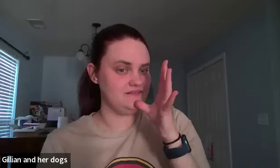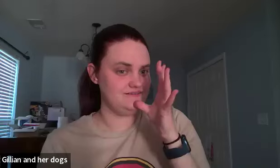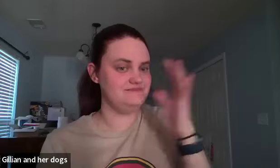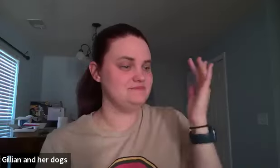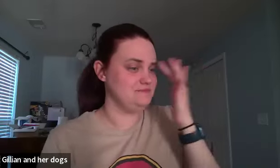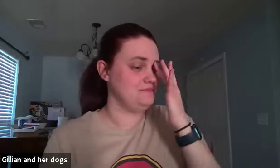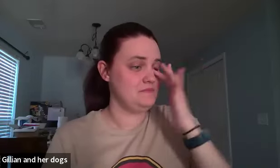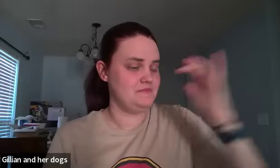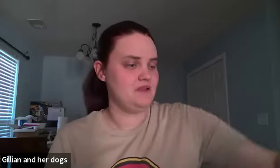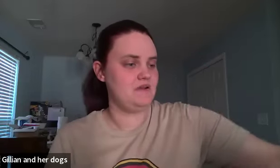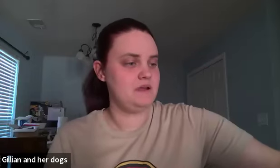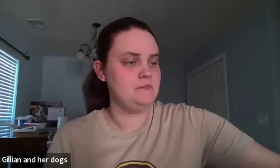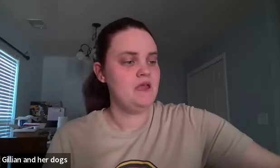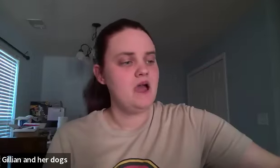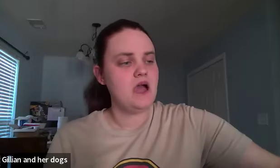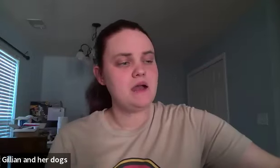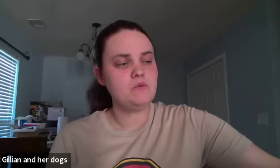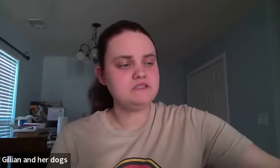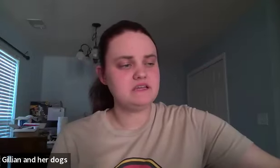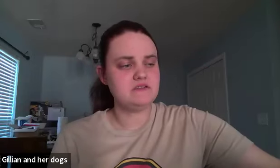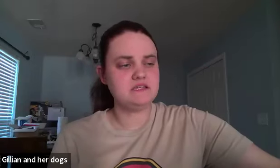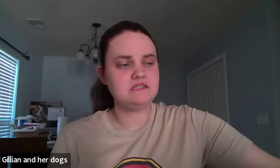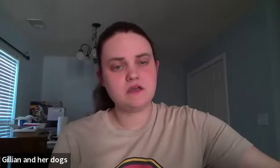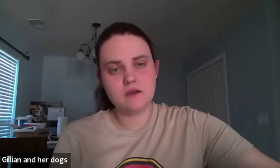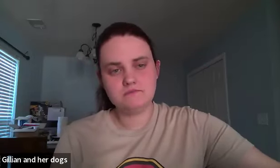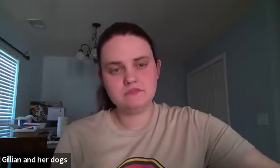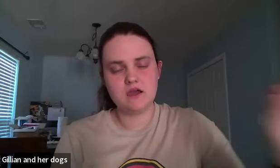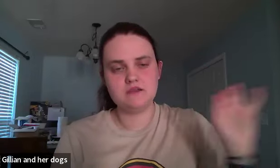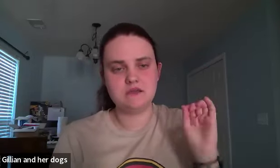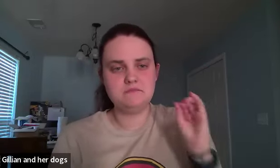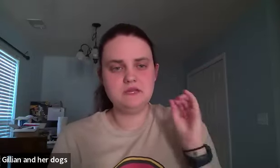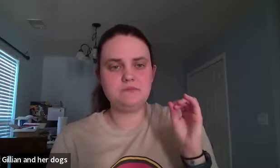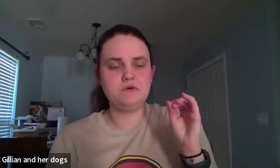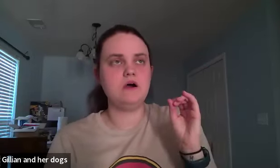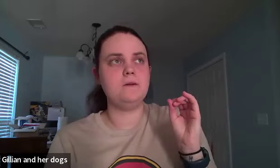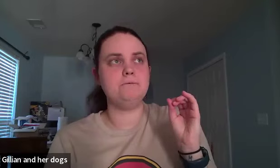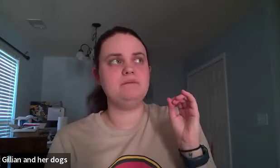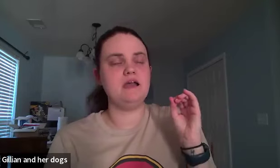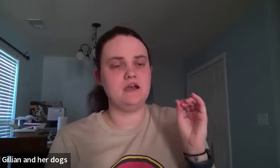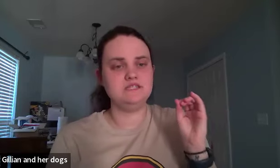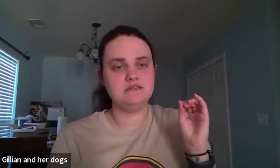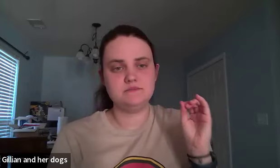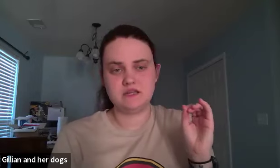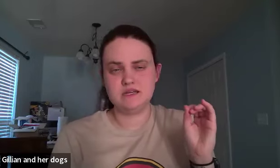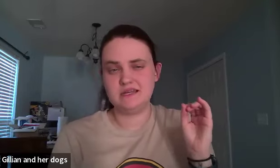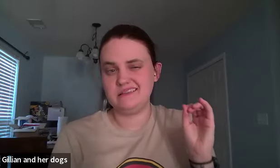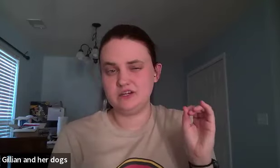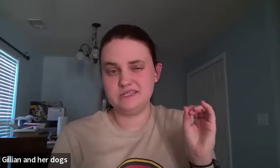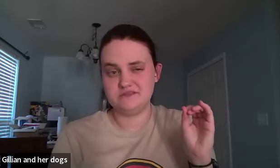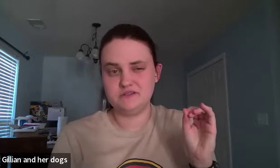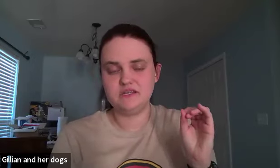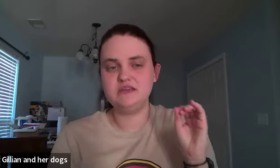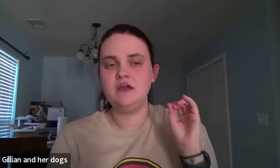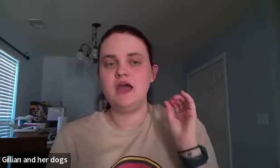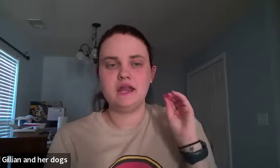Okay. All right. And I will say this, some people, I have seen them sign it a little bit differently. And